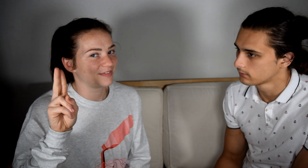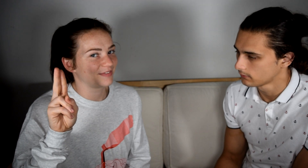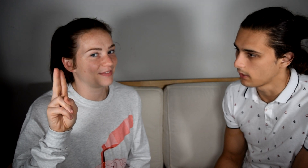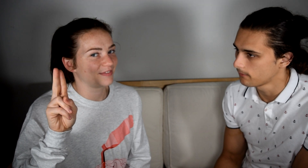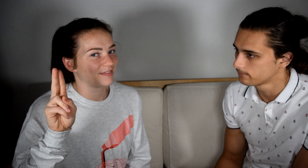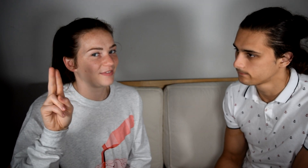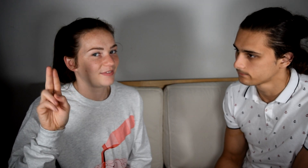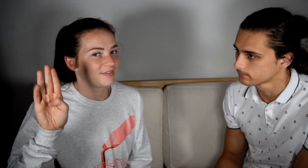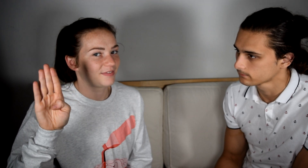Yeah?